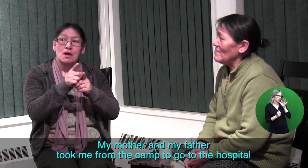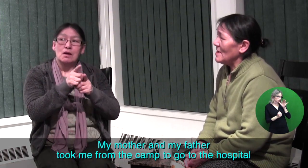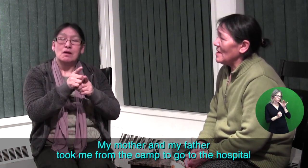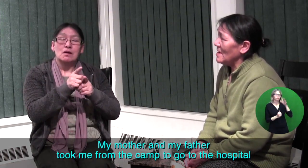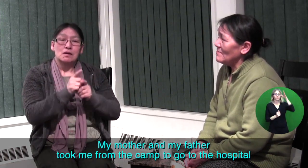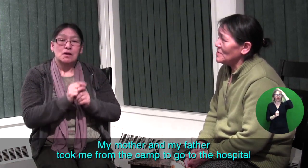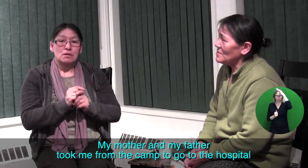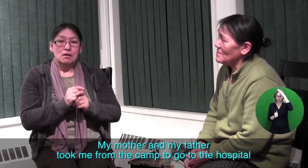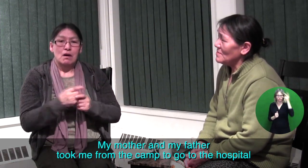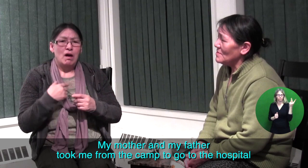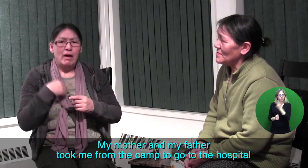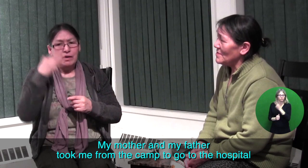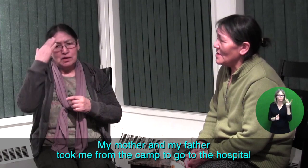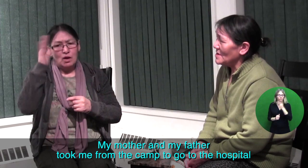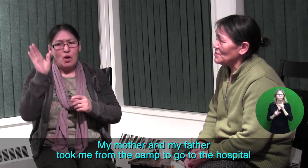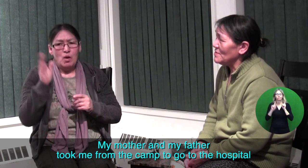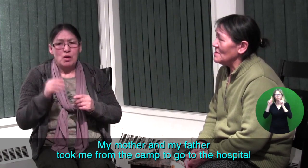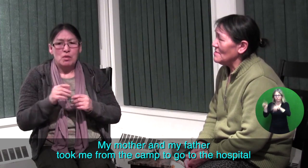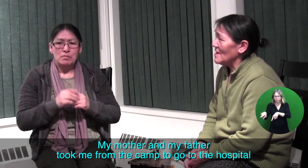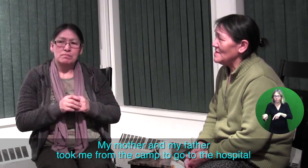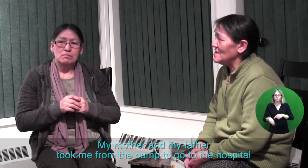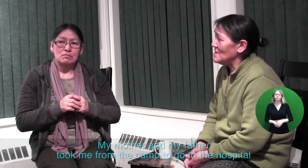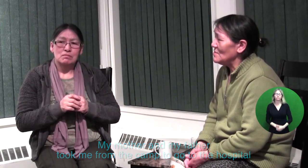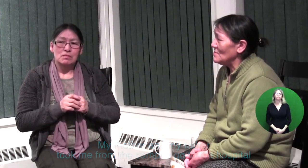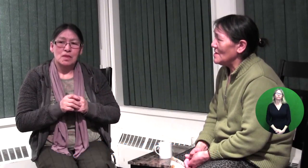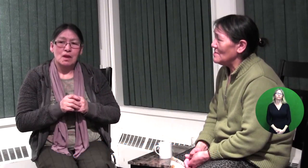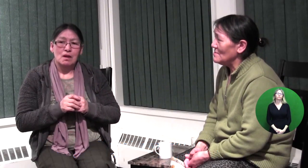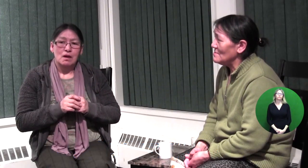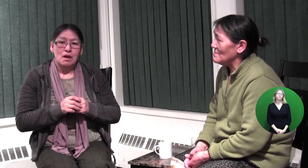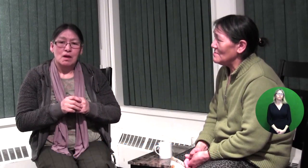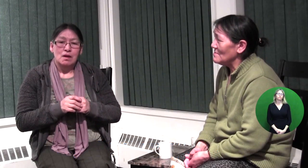took me from the camp to go to the hospital.